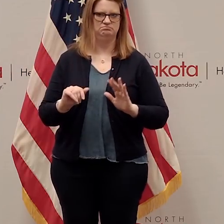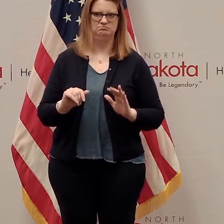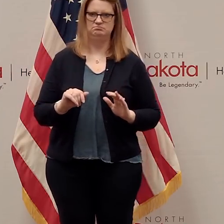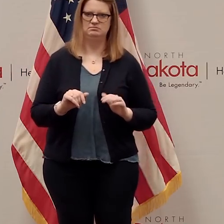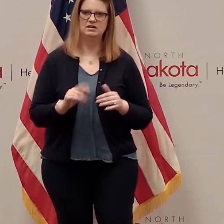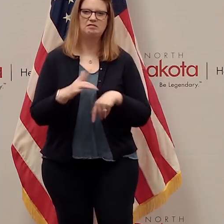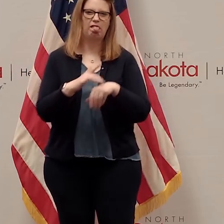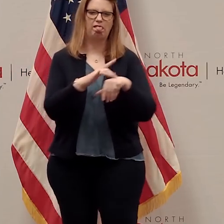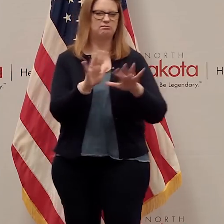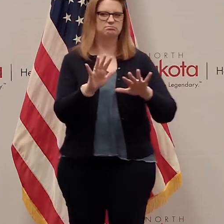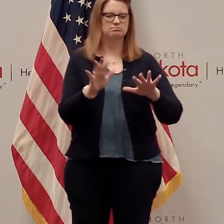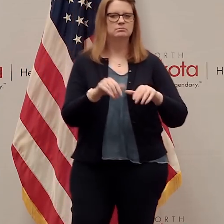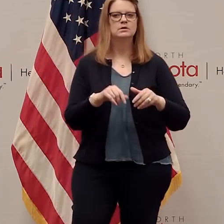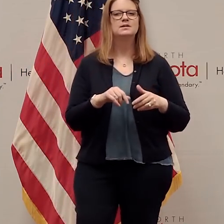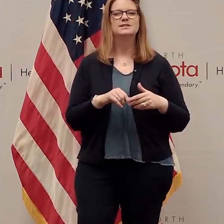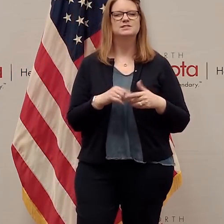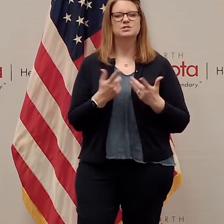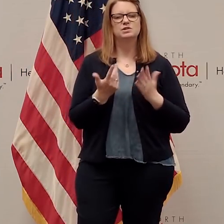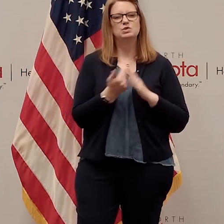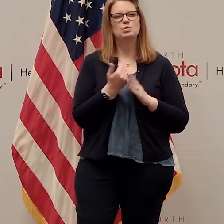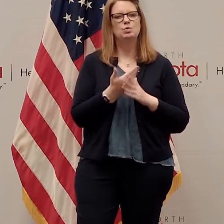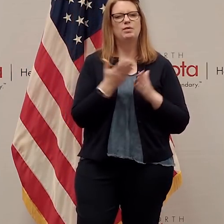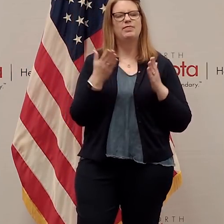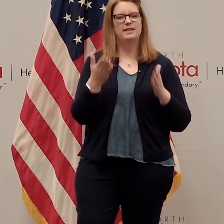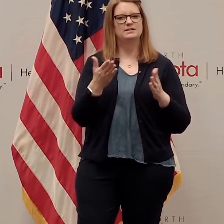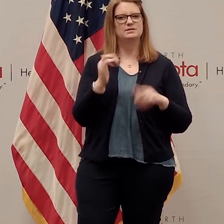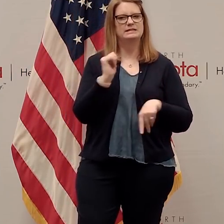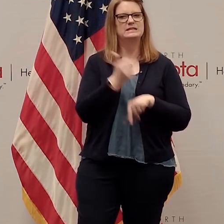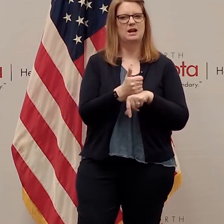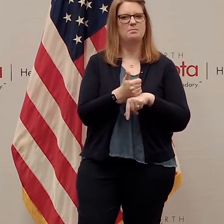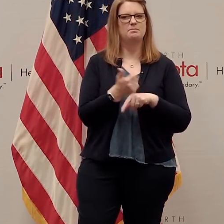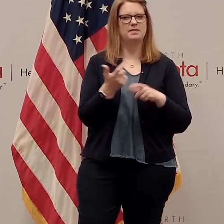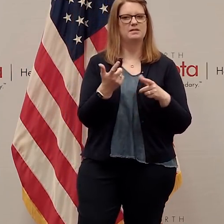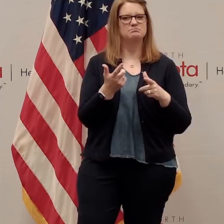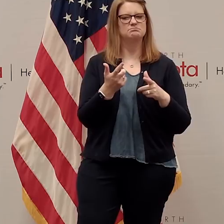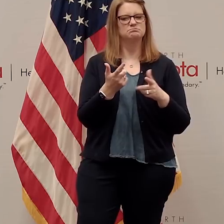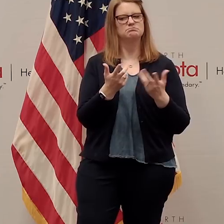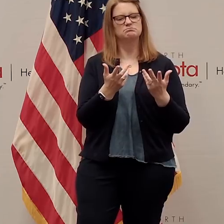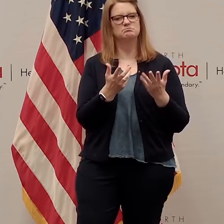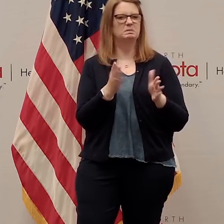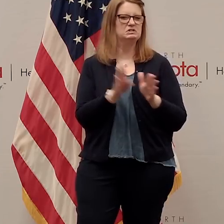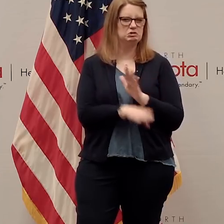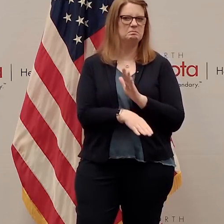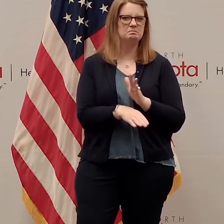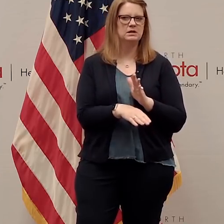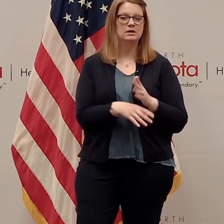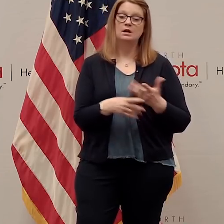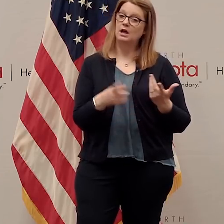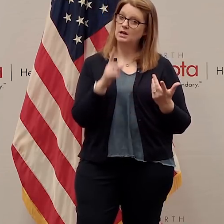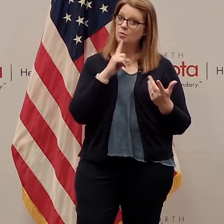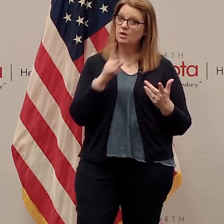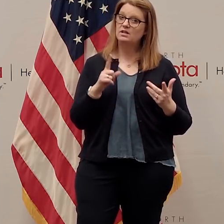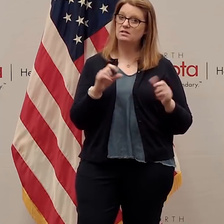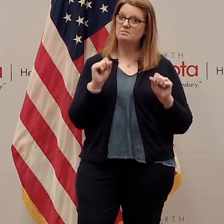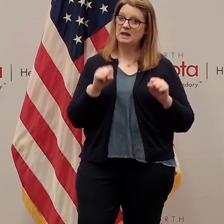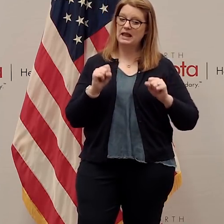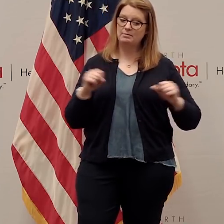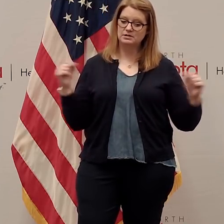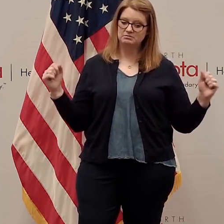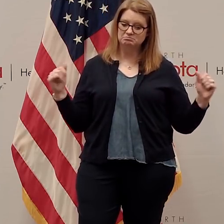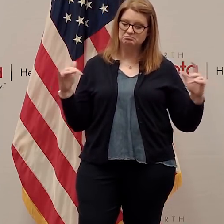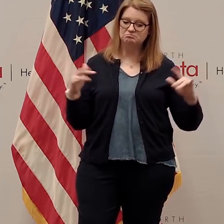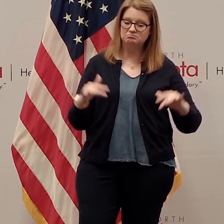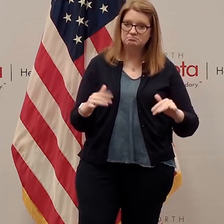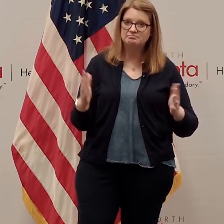that. So there's some, basic new operating procedures that could put in place, and I think that it could be a great comfort for a lot of people. But there's